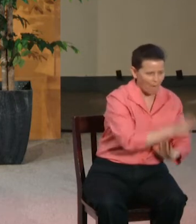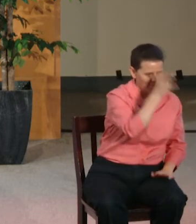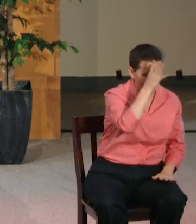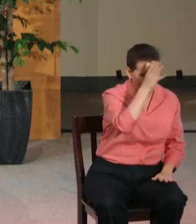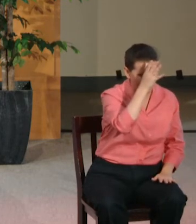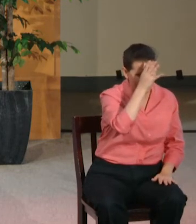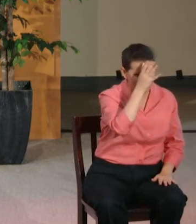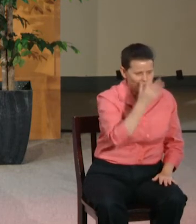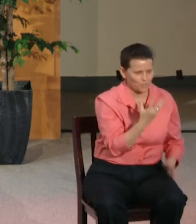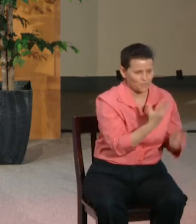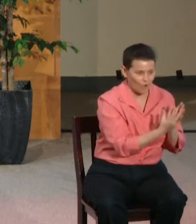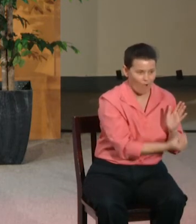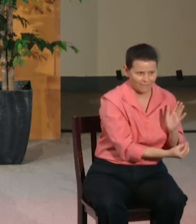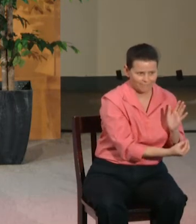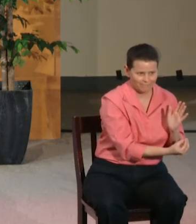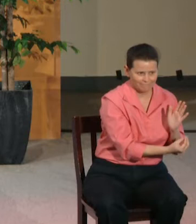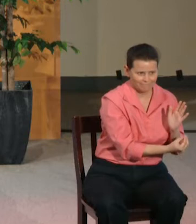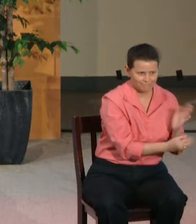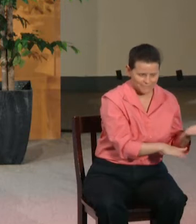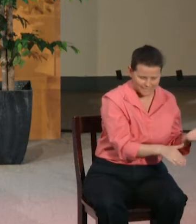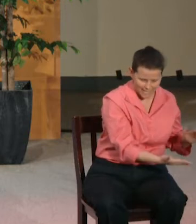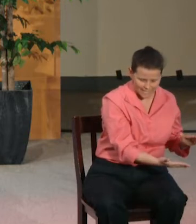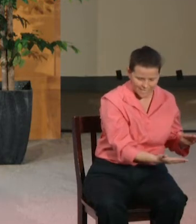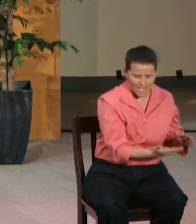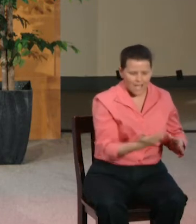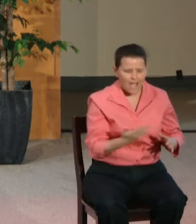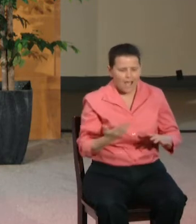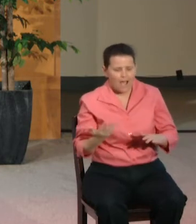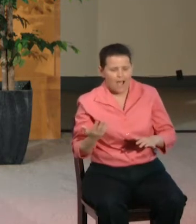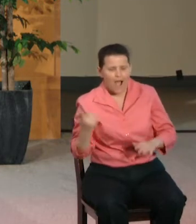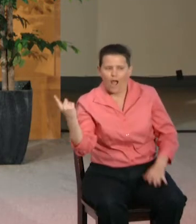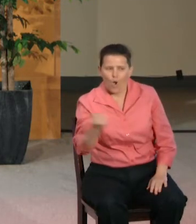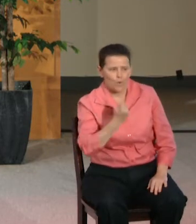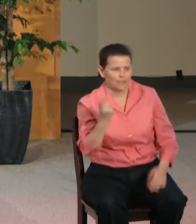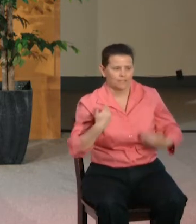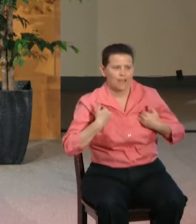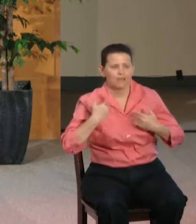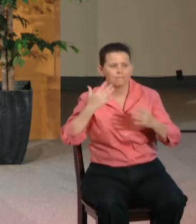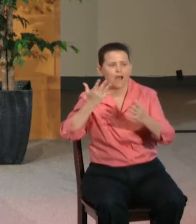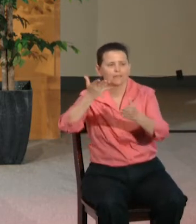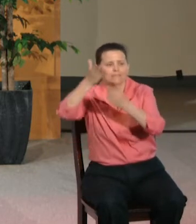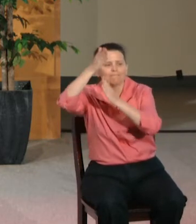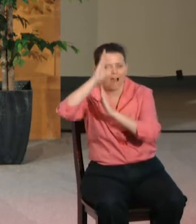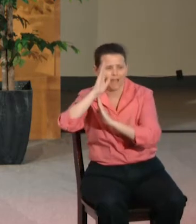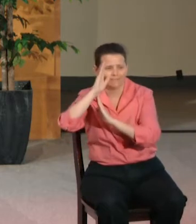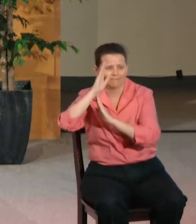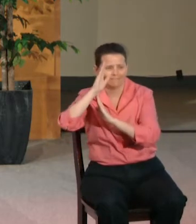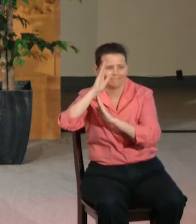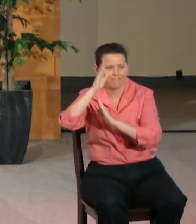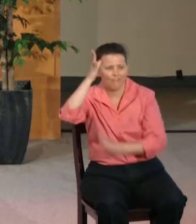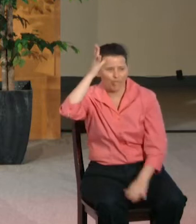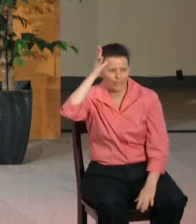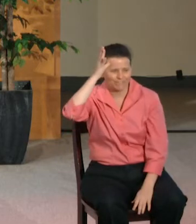earthly dad that needed to be healed, that I still had a source that I could go to. And so wherever you are on the spectrum